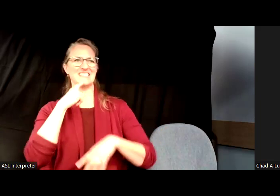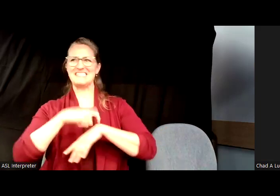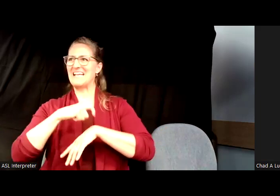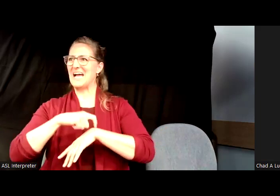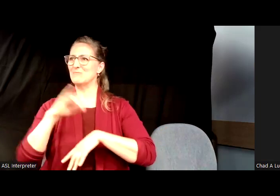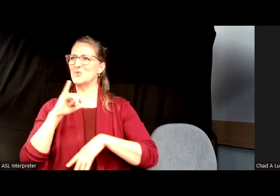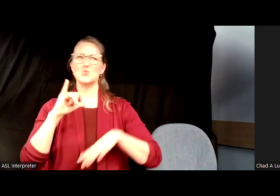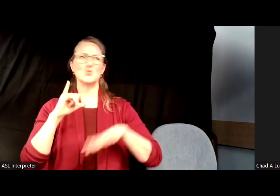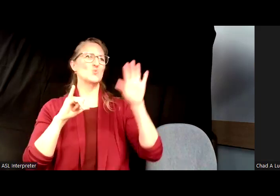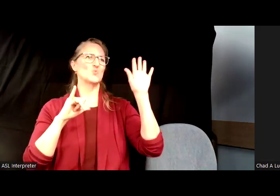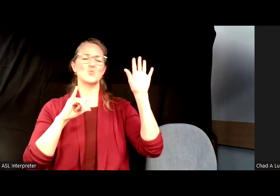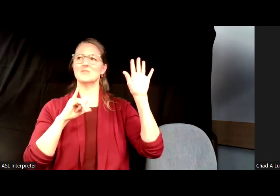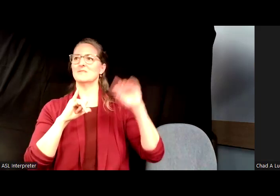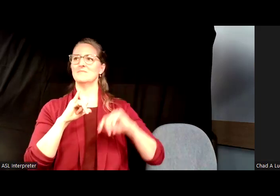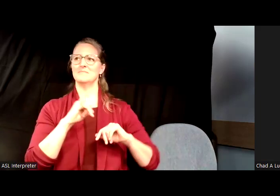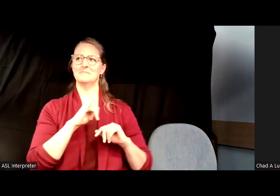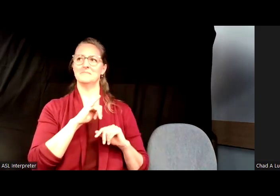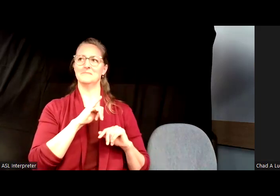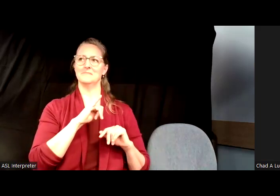Whether you say we have time?